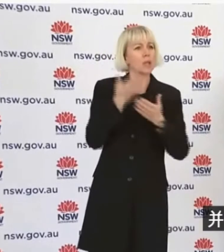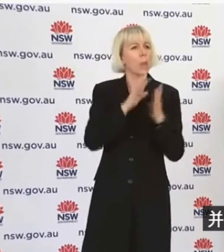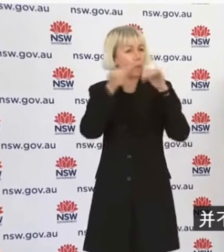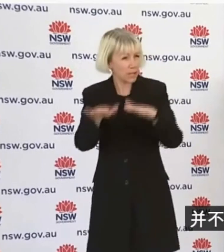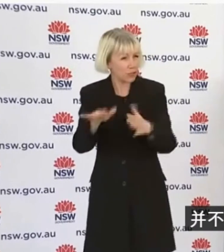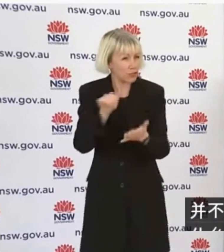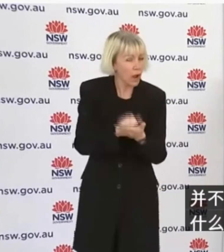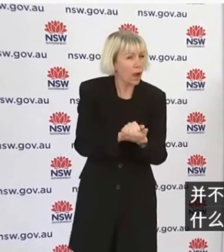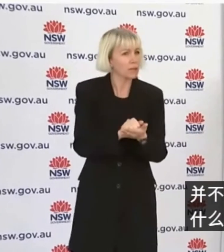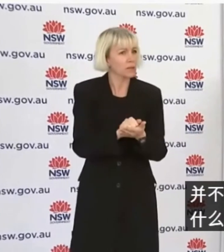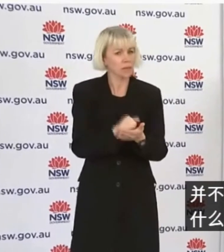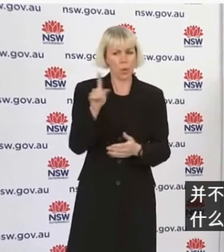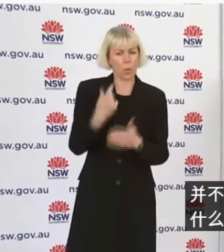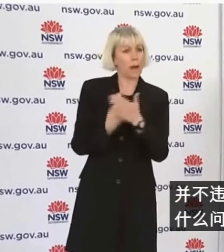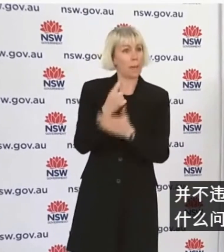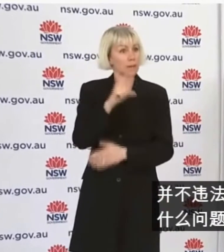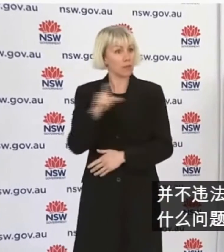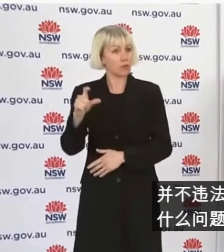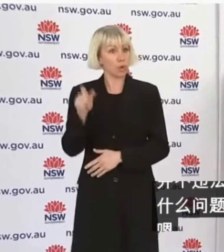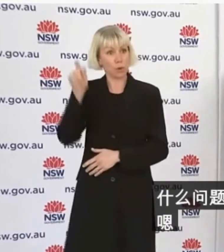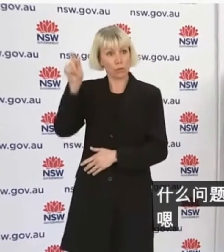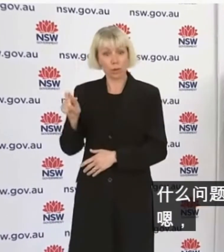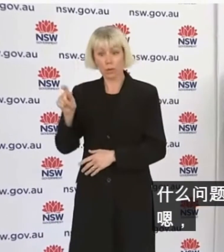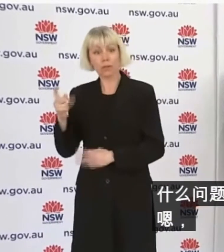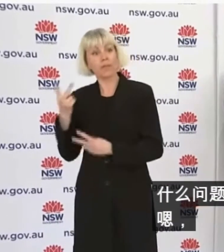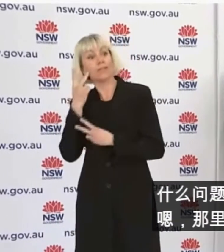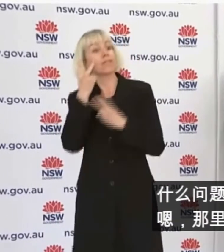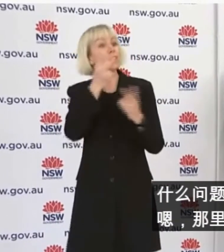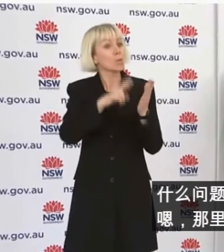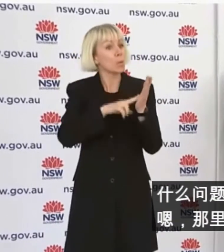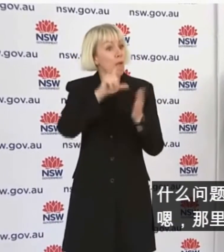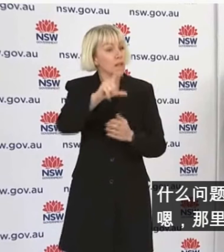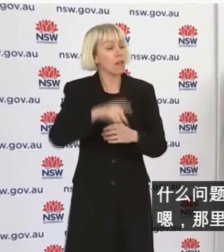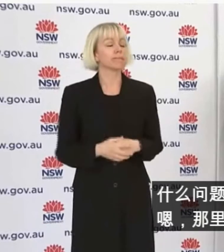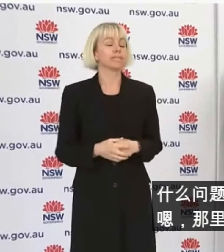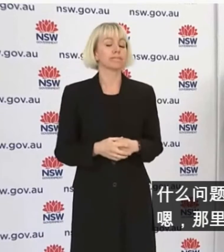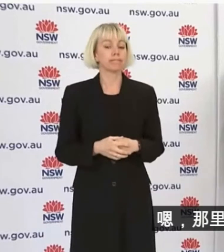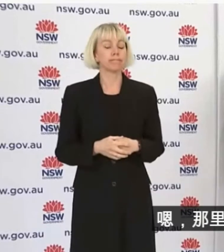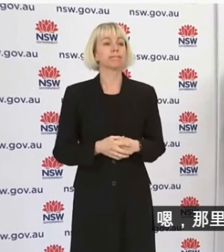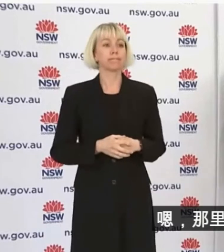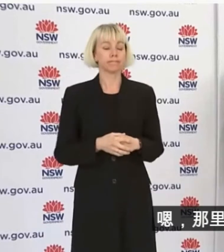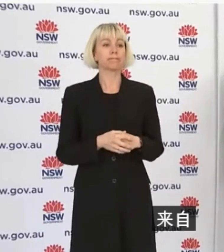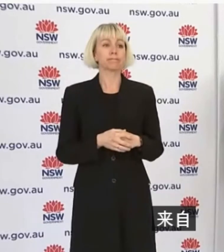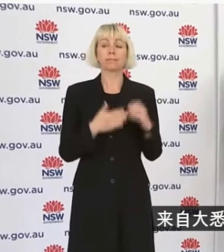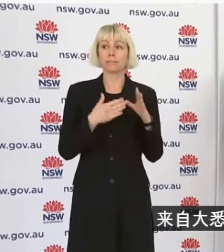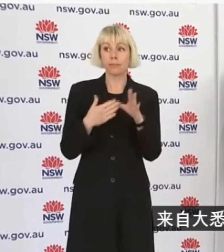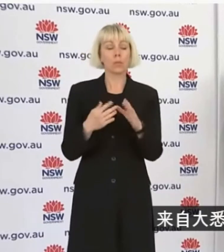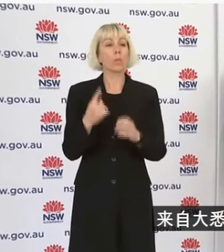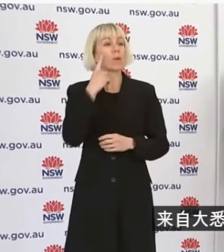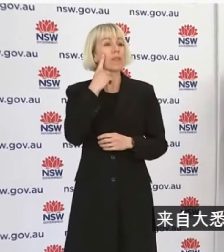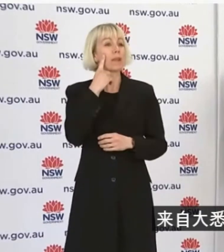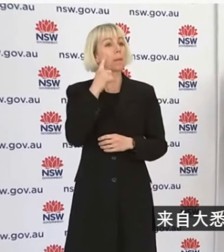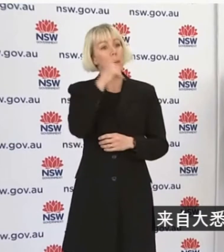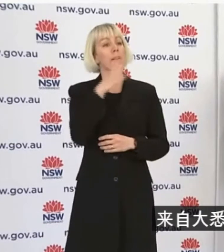this happened? Is that what was wrong? So we believe that there may have been people there from Greater